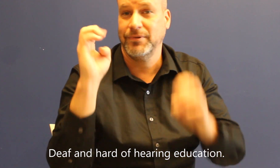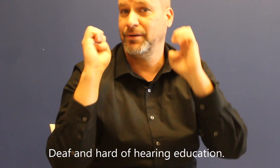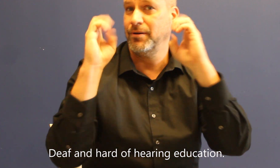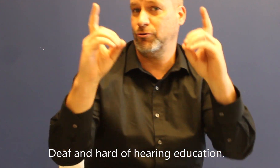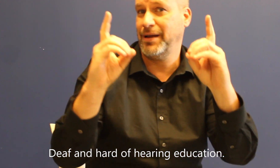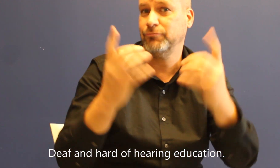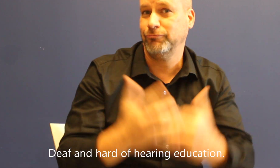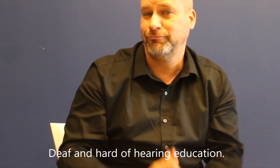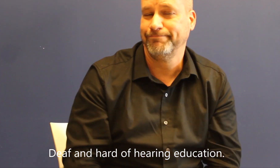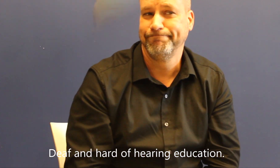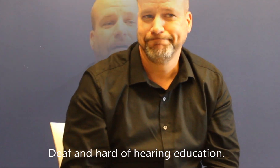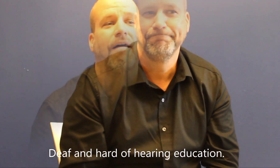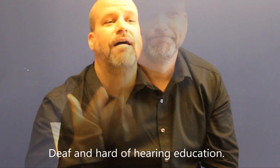and hard of hearing education.